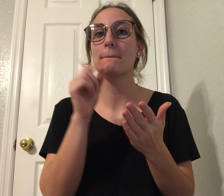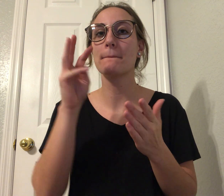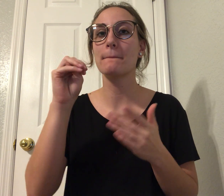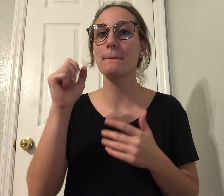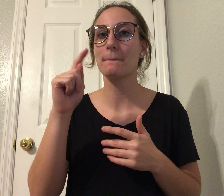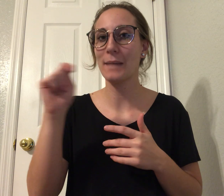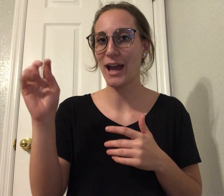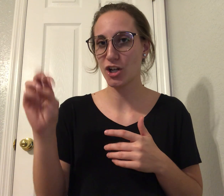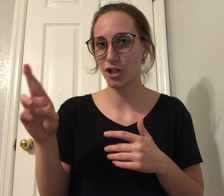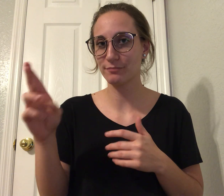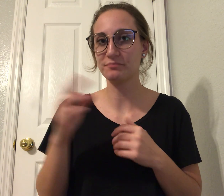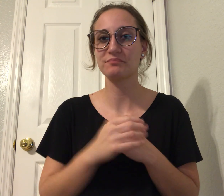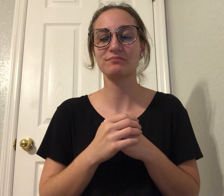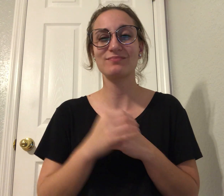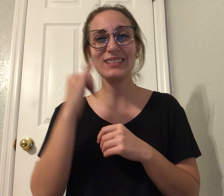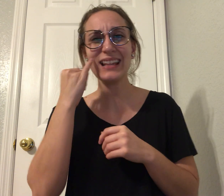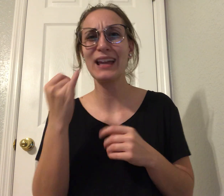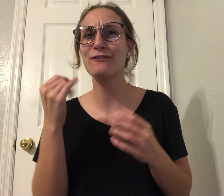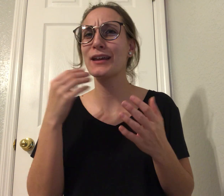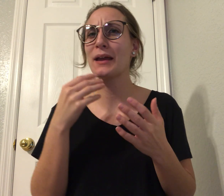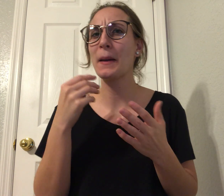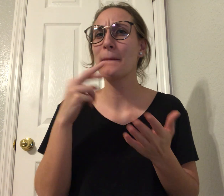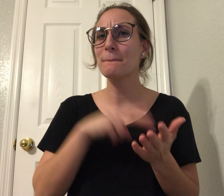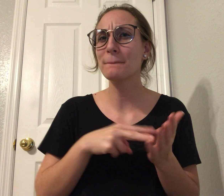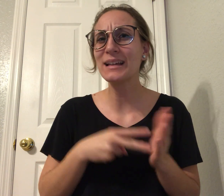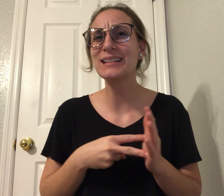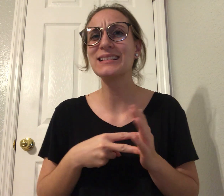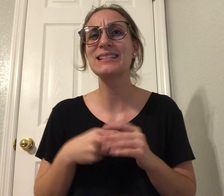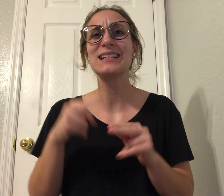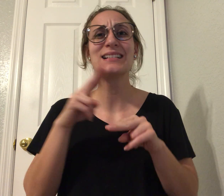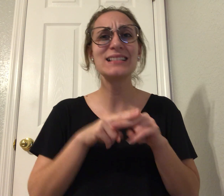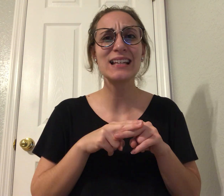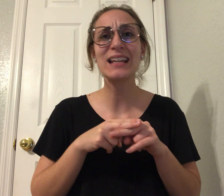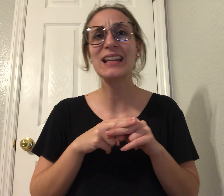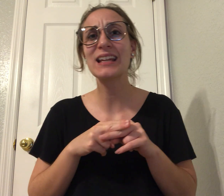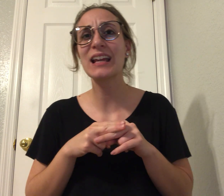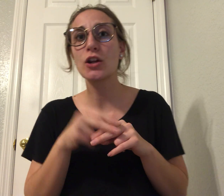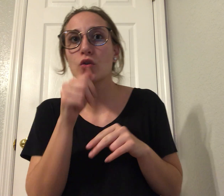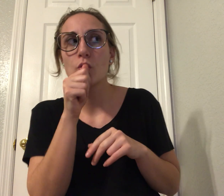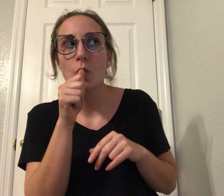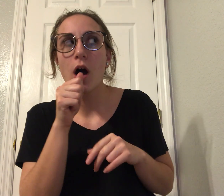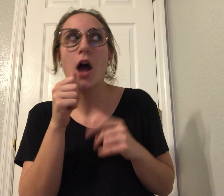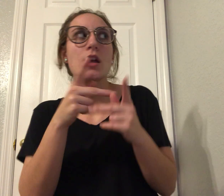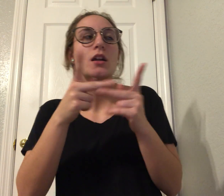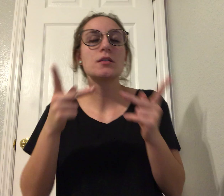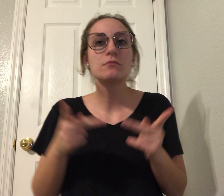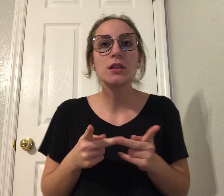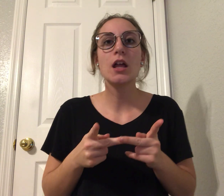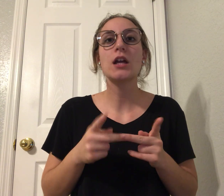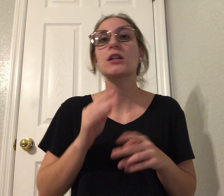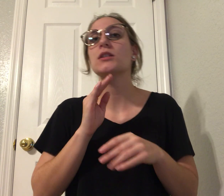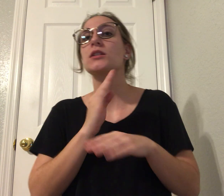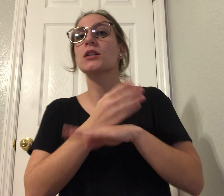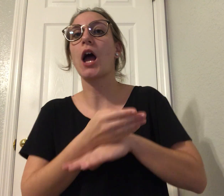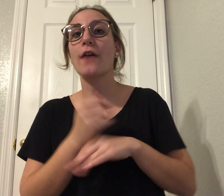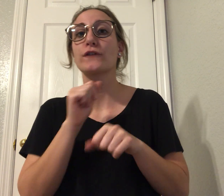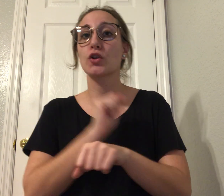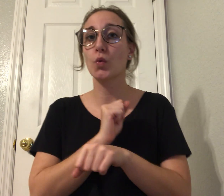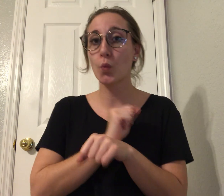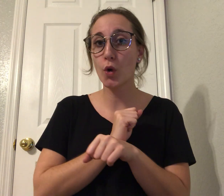work, whenever you have time to sit, dark place, quiet, and it can be positive